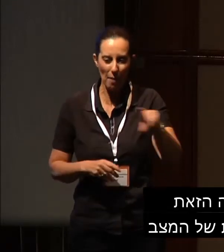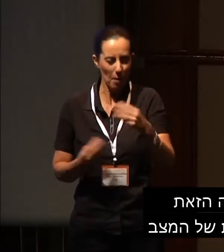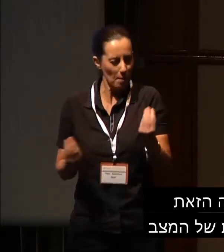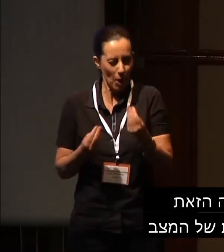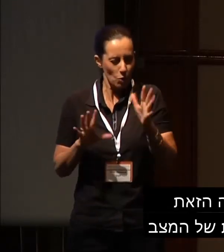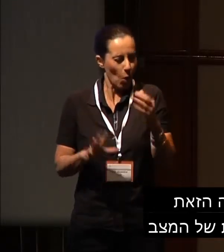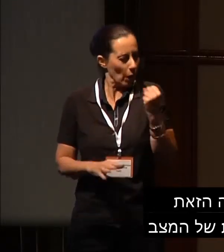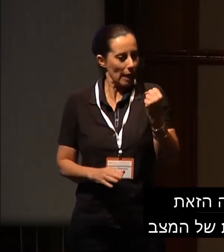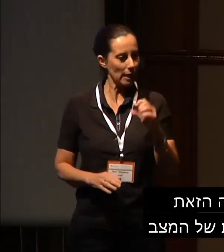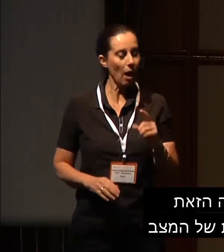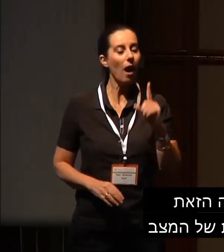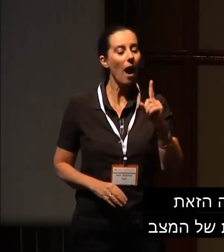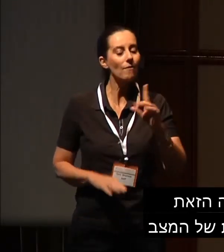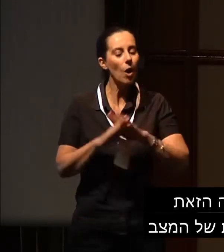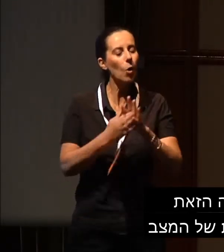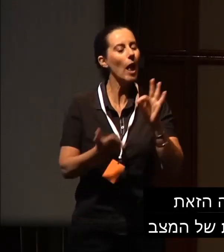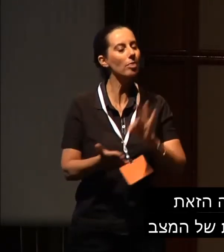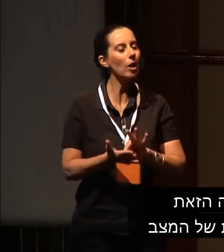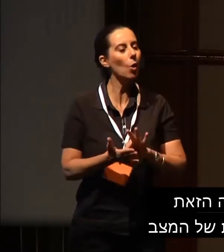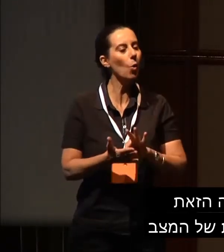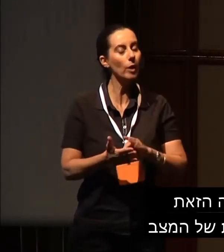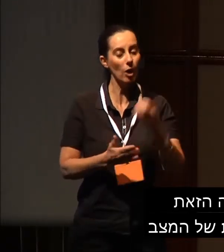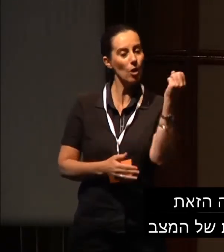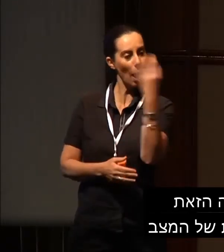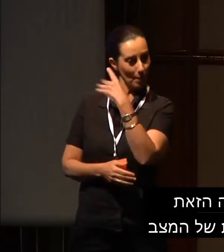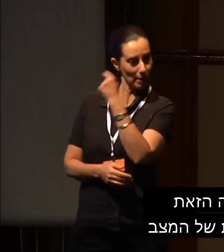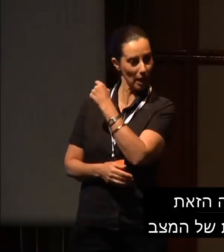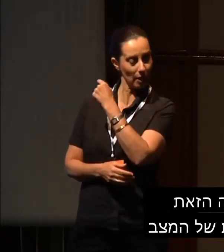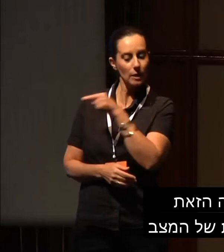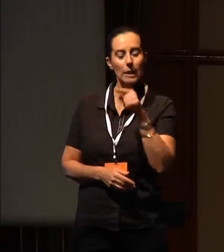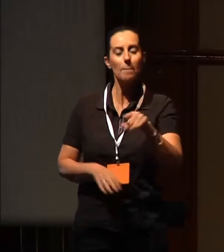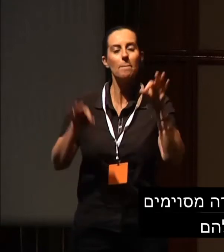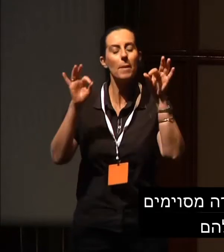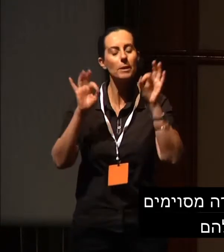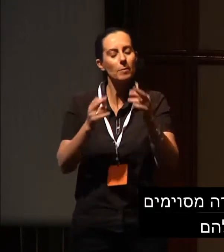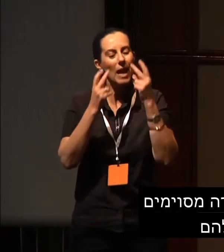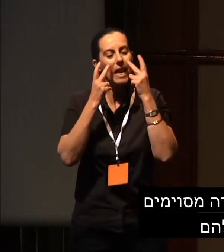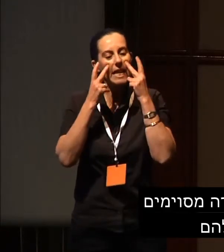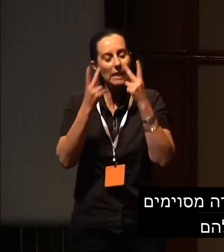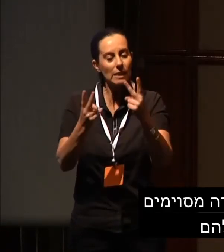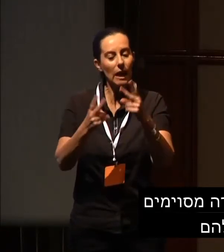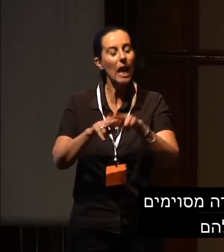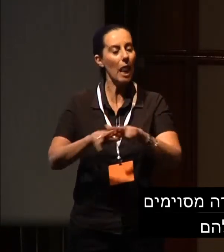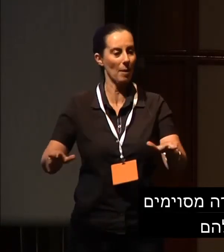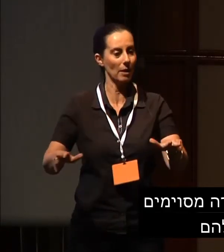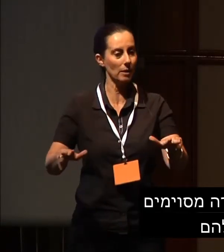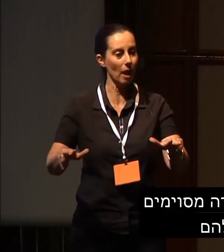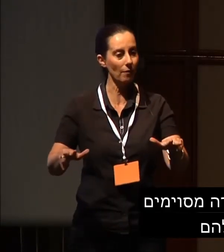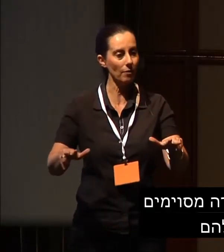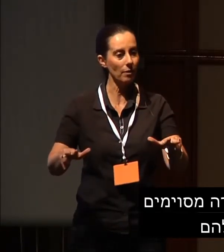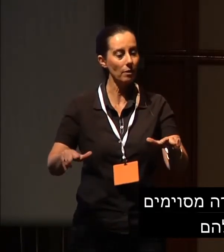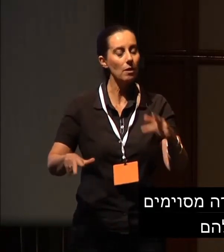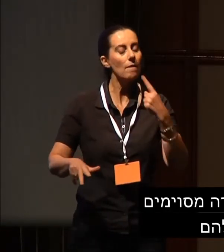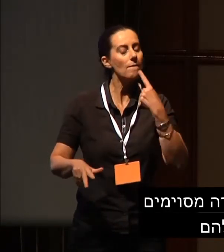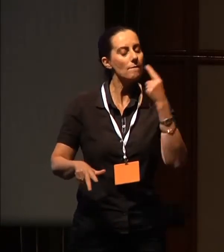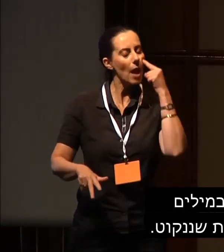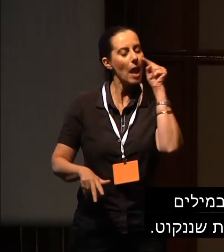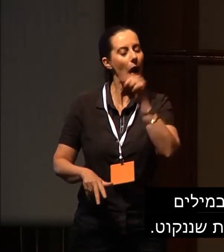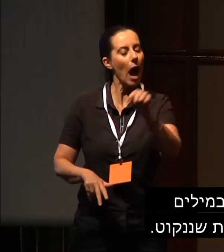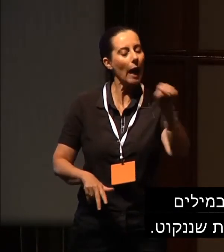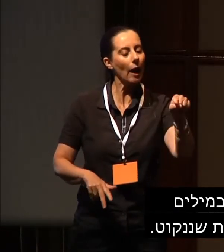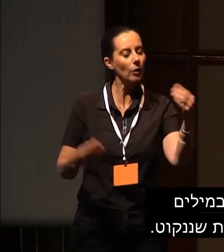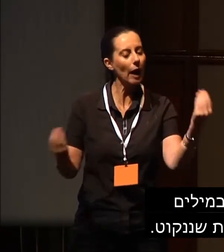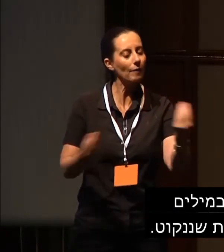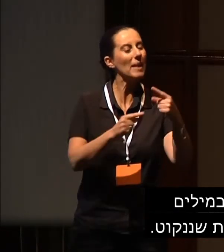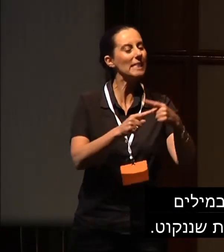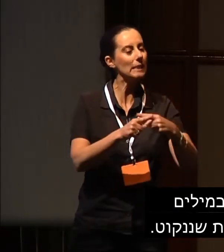point of this presentation is to give an overview of the situation and to point to certain red flags which we might be looking at if we